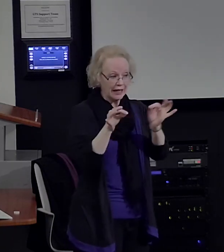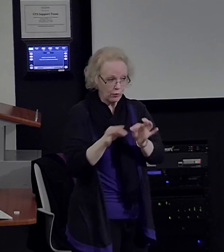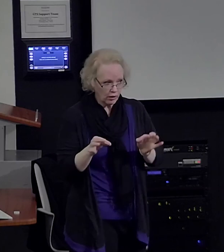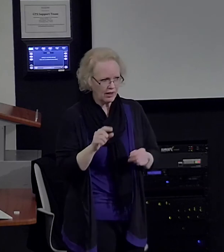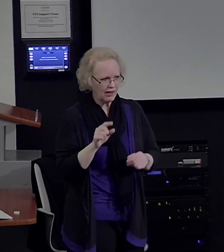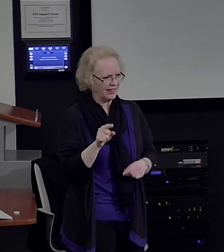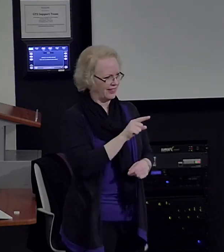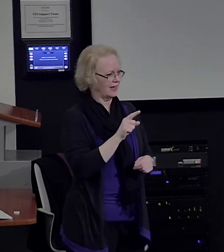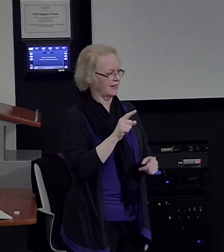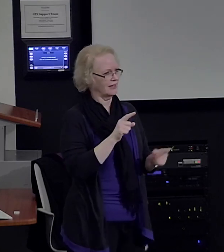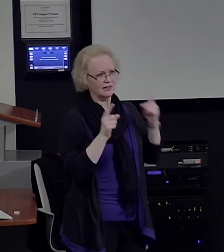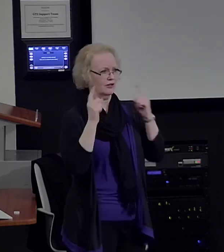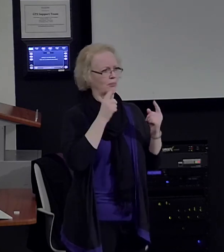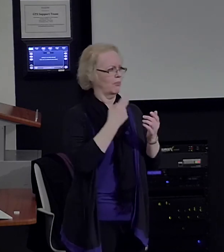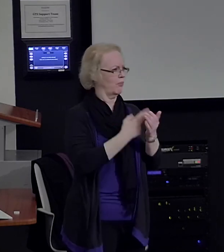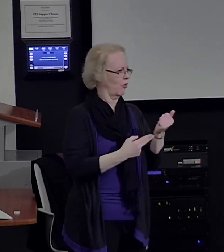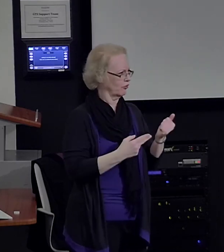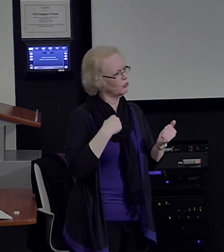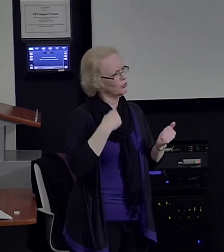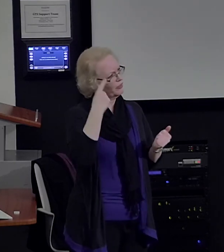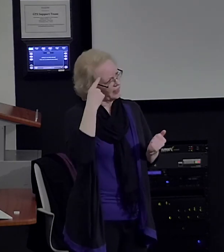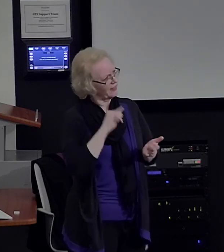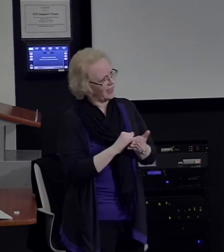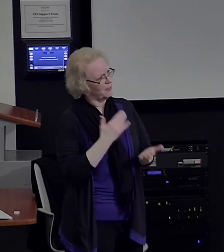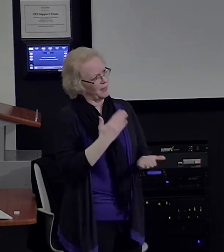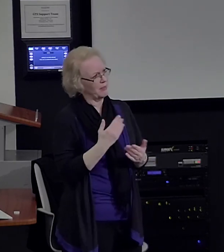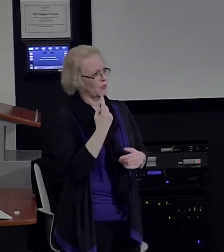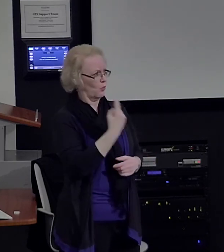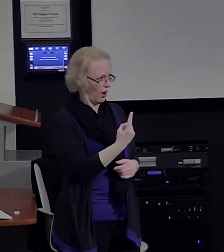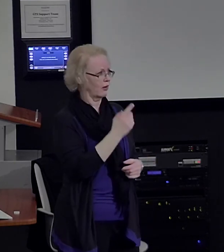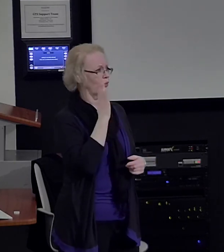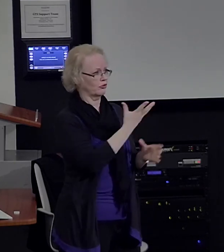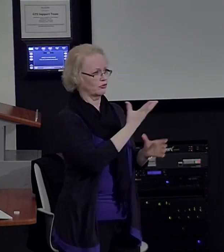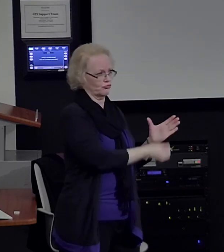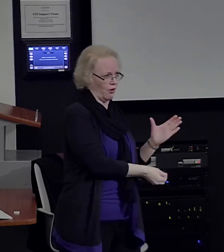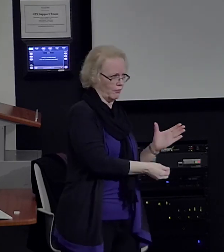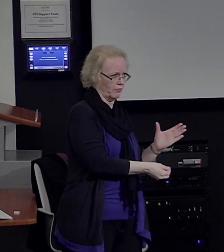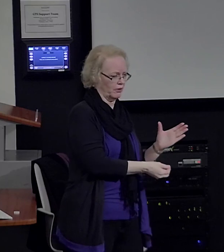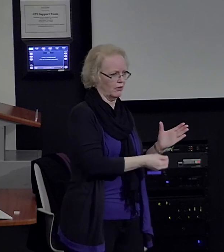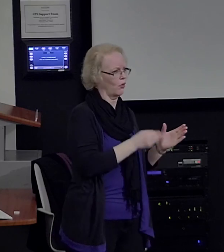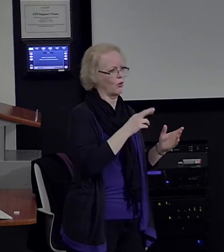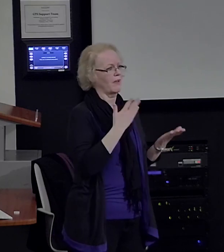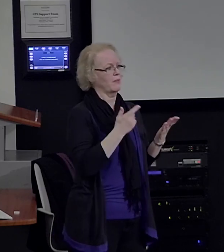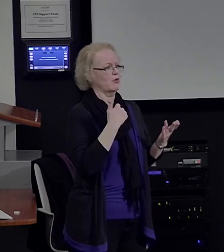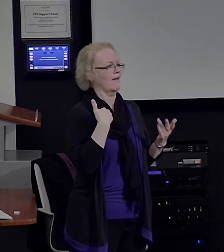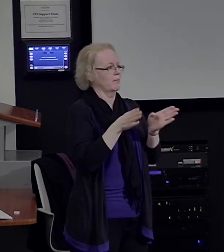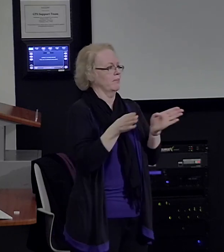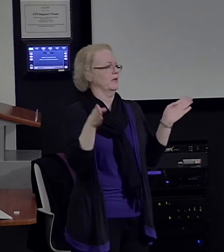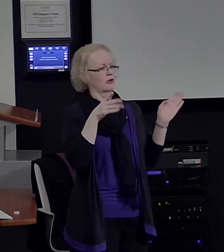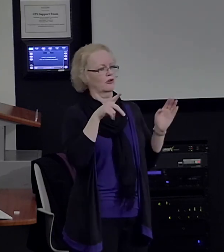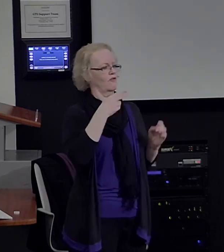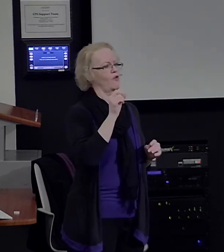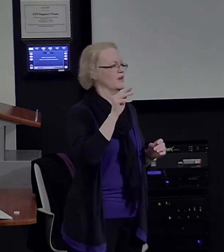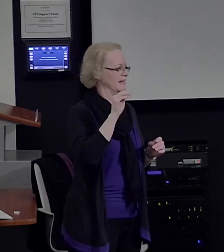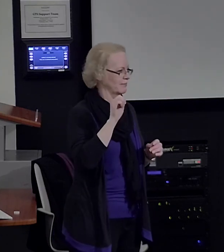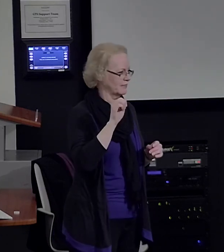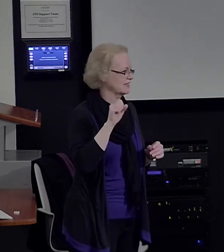One would think that those would not drop out. And you would have a bigger phoneme space. But we haven't done those experiments.